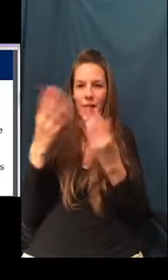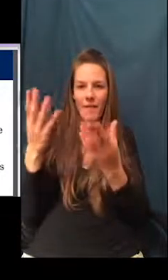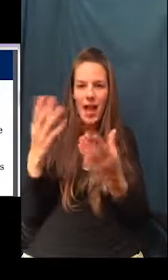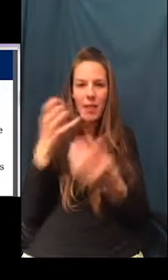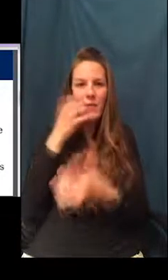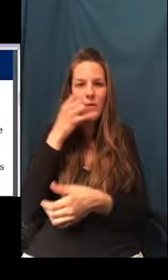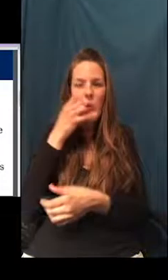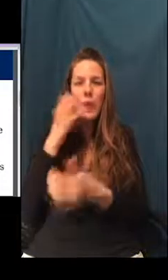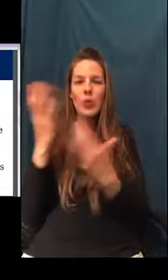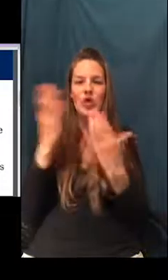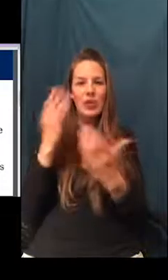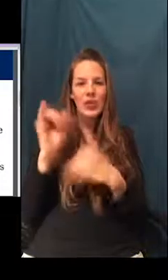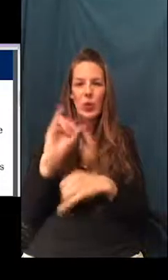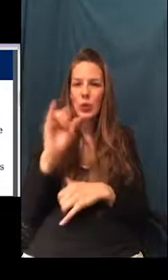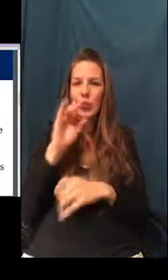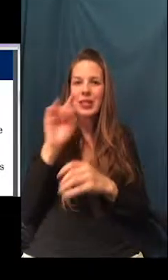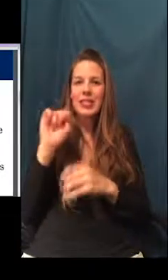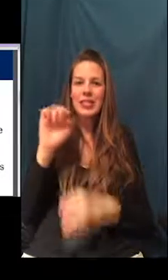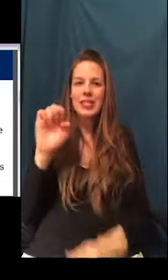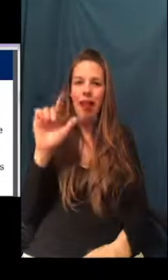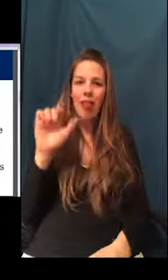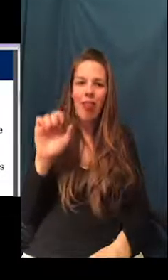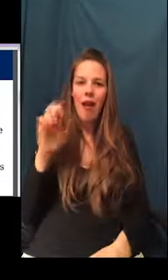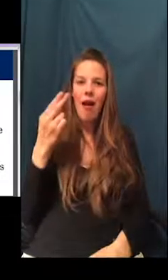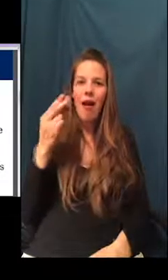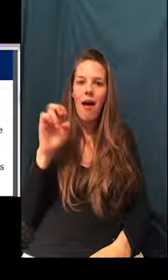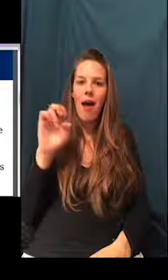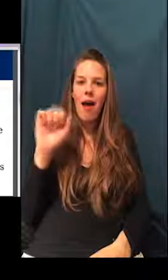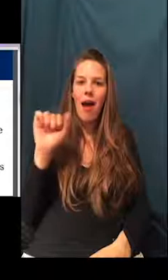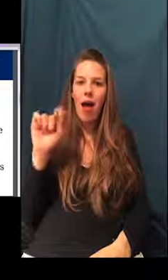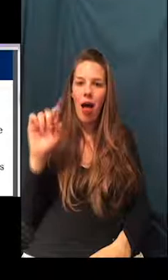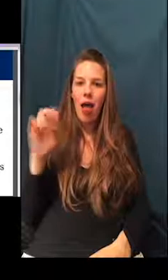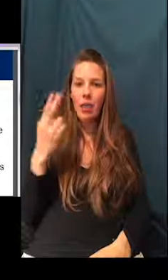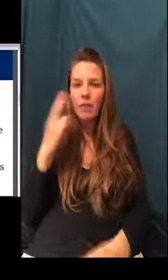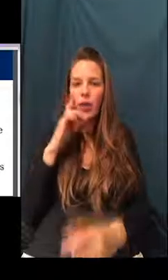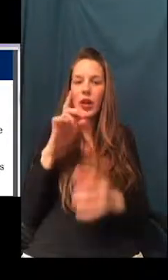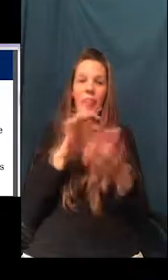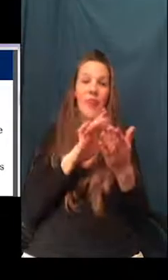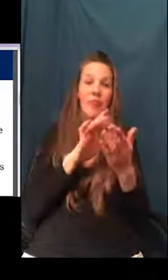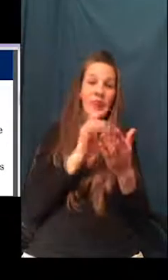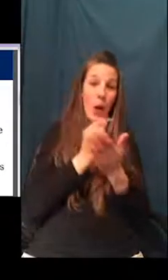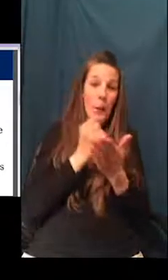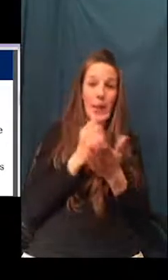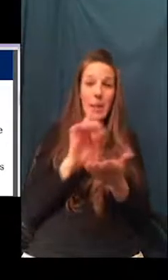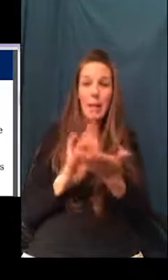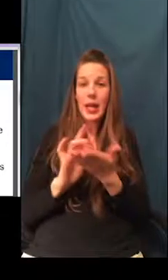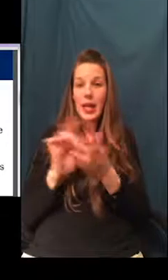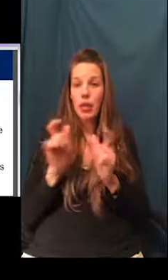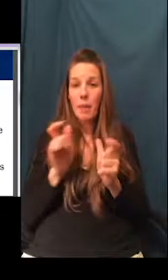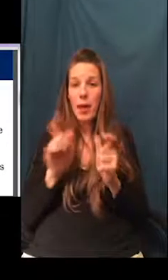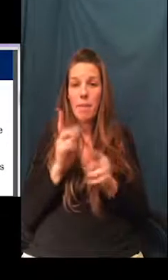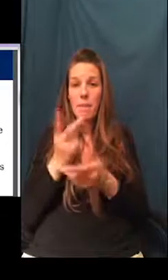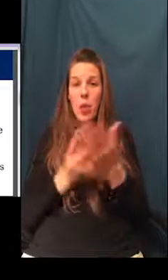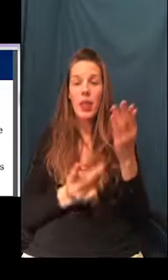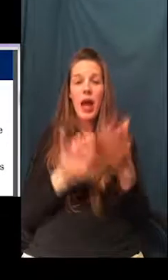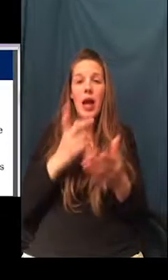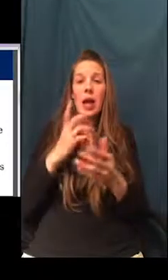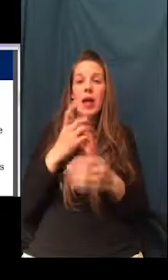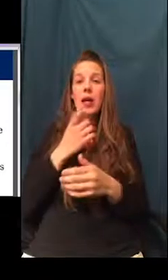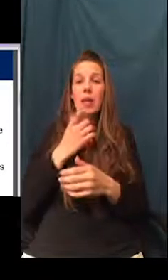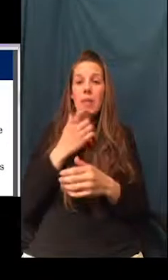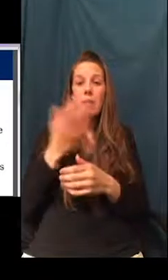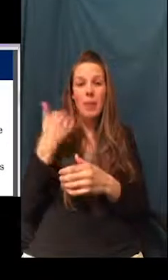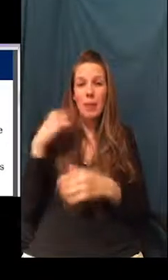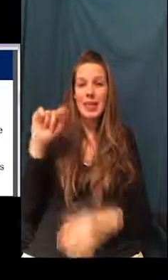providing by phone services. We're doing telehealth services, both for therapy, medication management. I know it was mentioned earlier